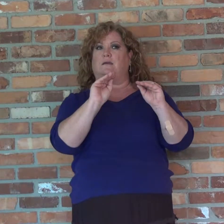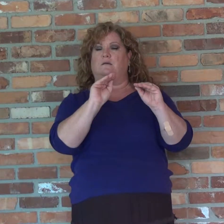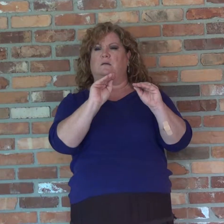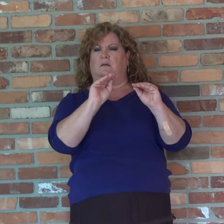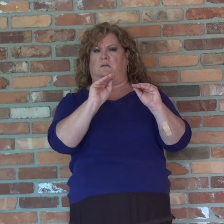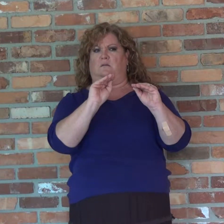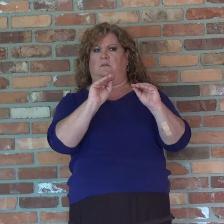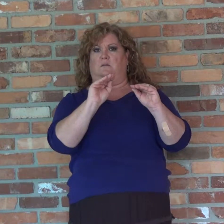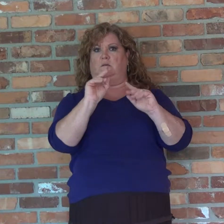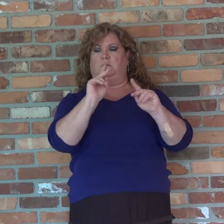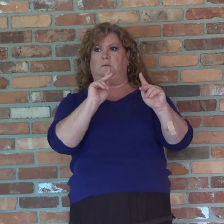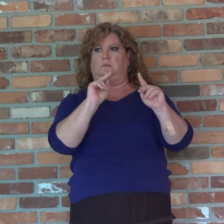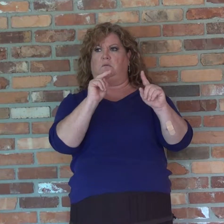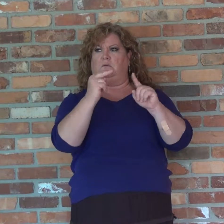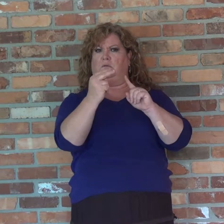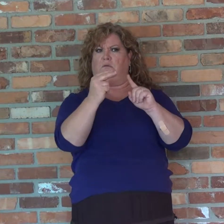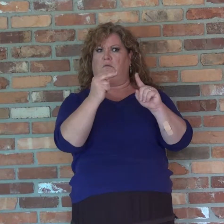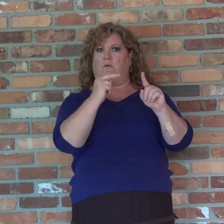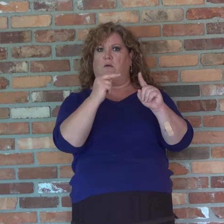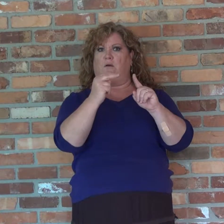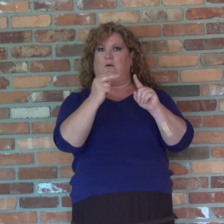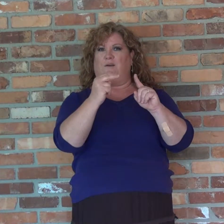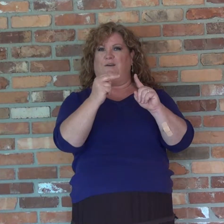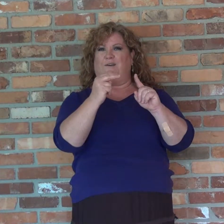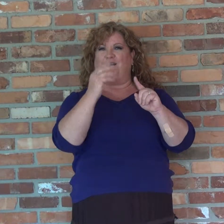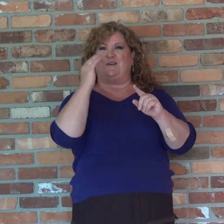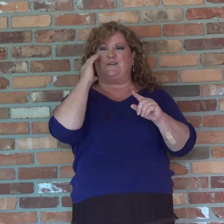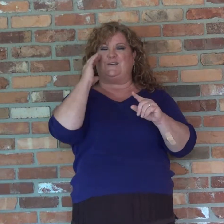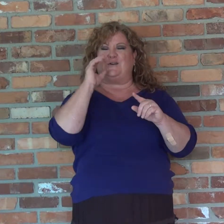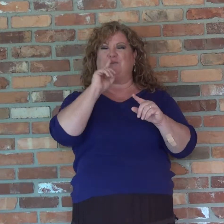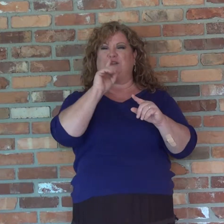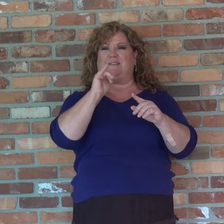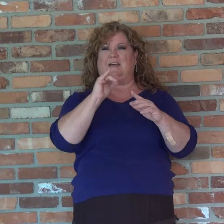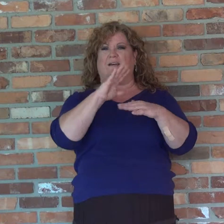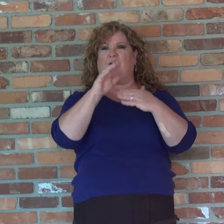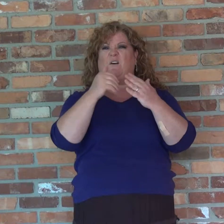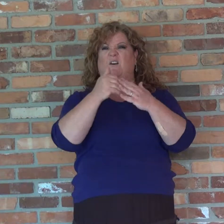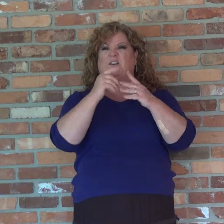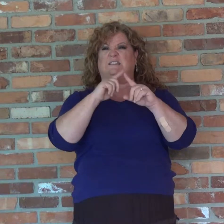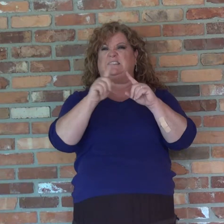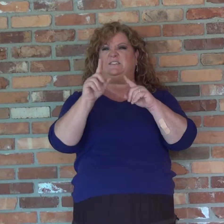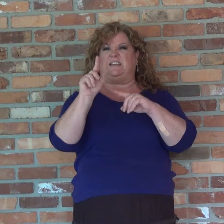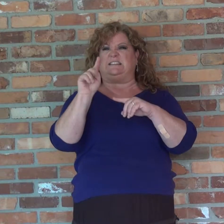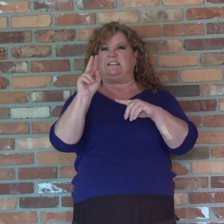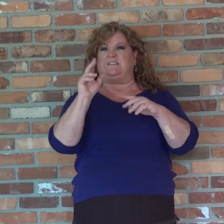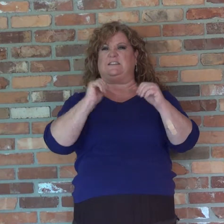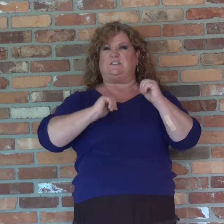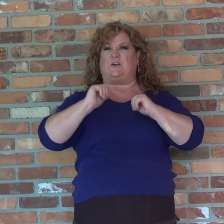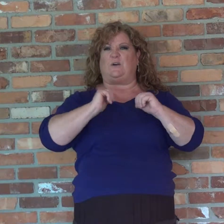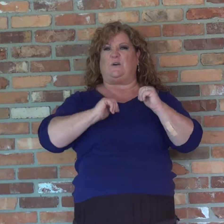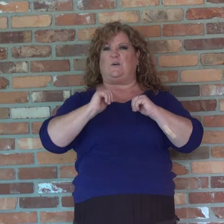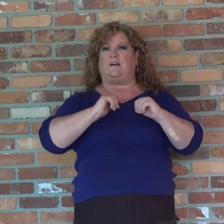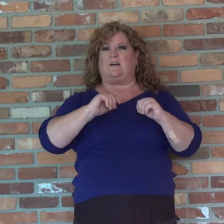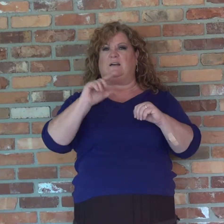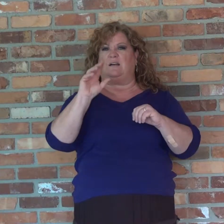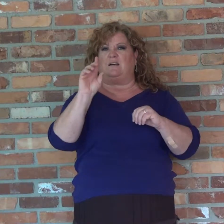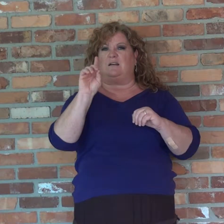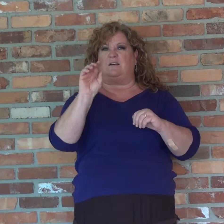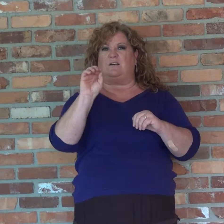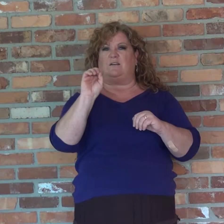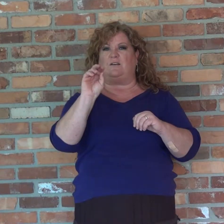the atmosphere by which they proceed. I think Donald Trump and the Celebrity Apprentice and all that sort of world,